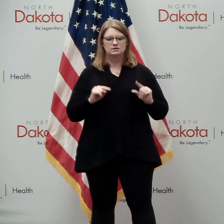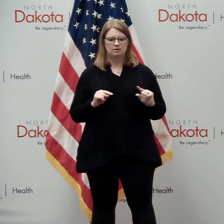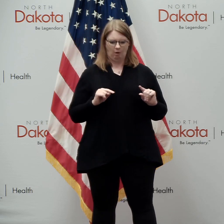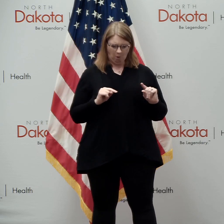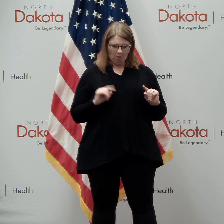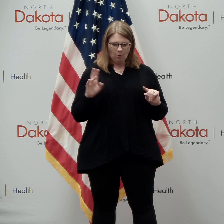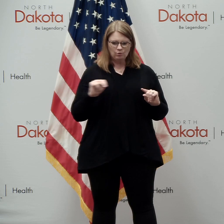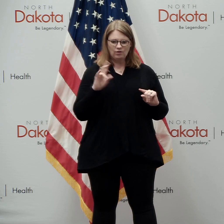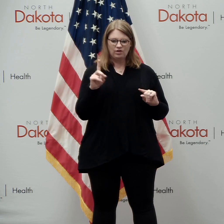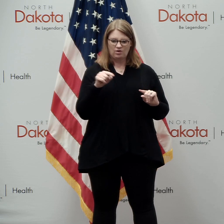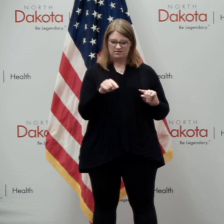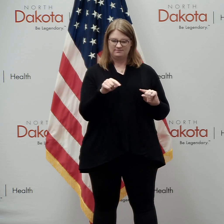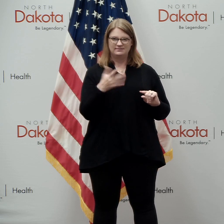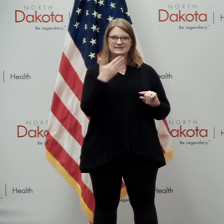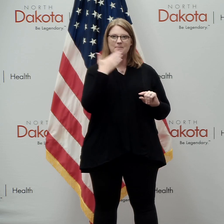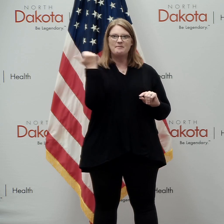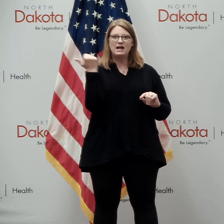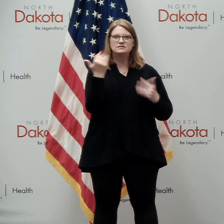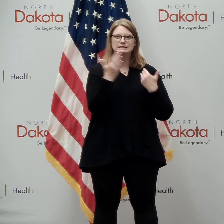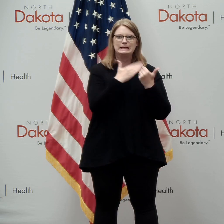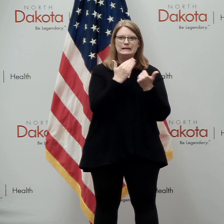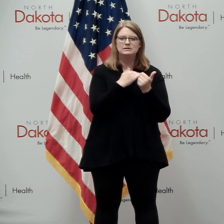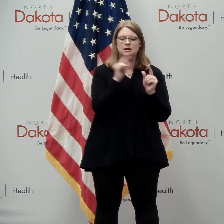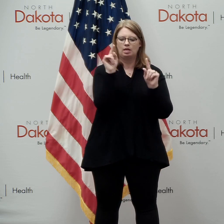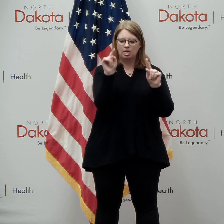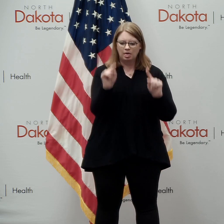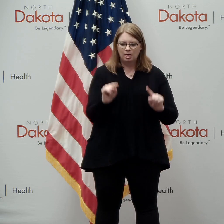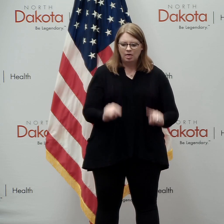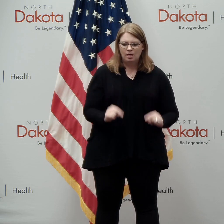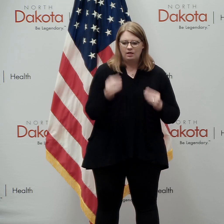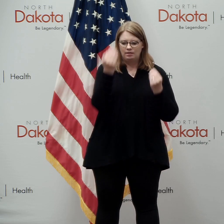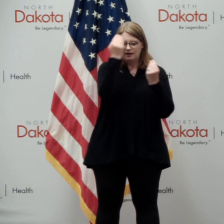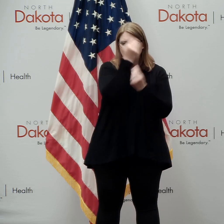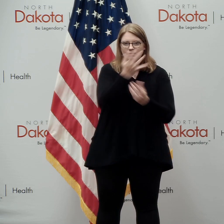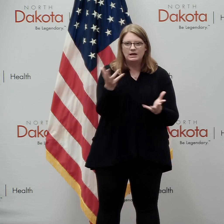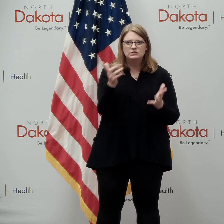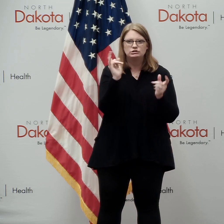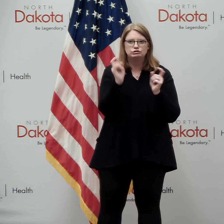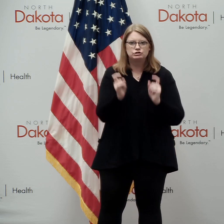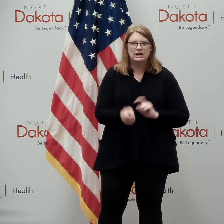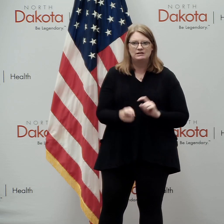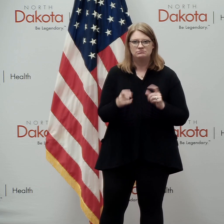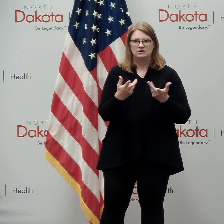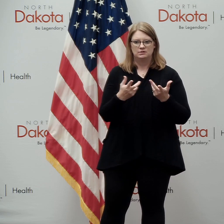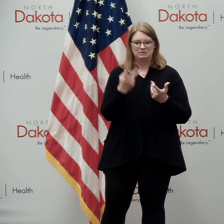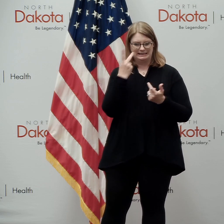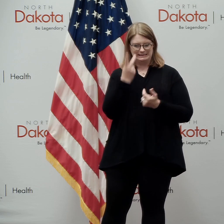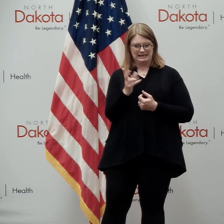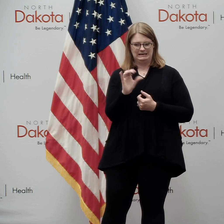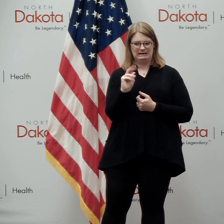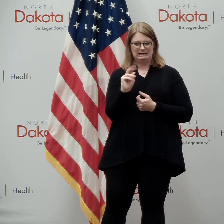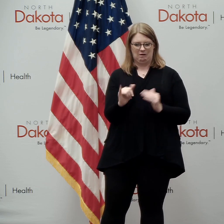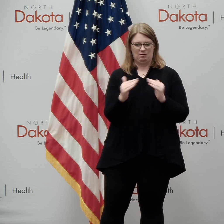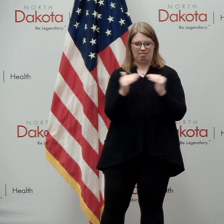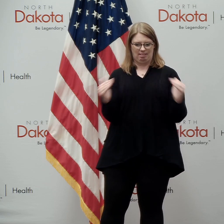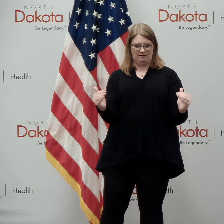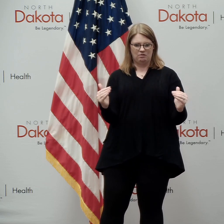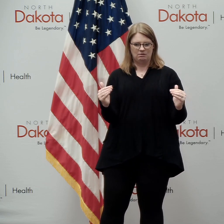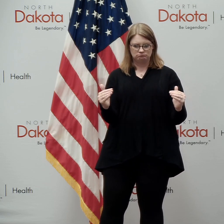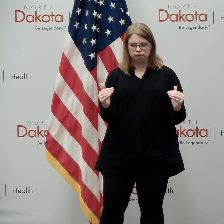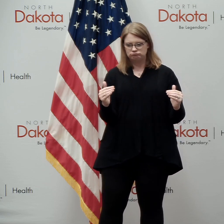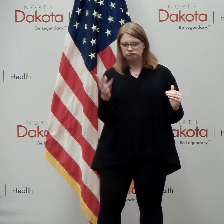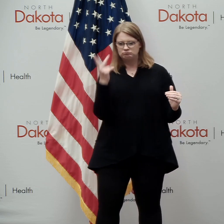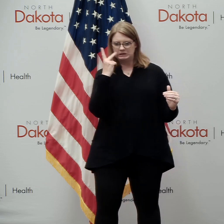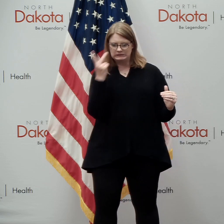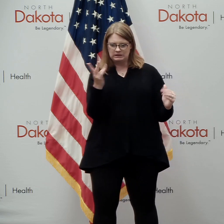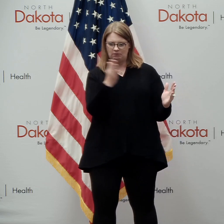one of the best. It's easy to navigate. The information is actionable. It's at the county level. It shows progression. It's